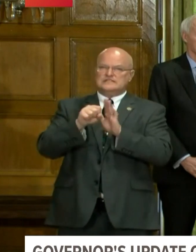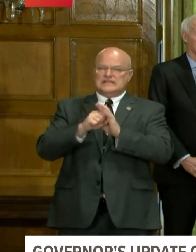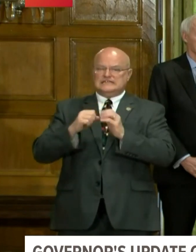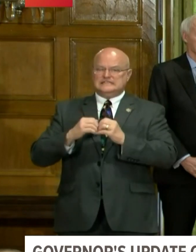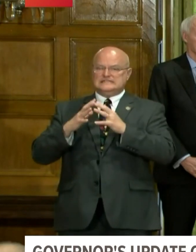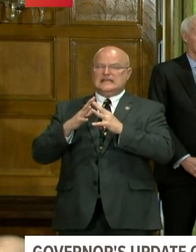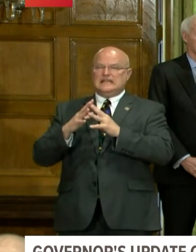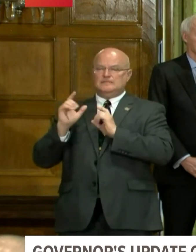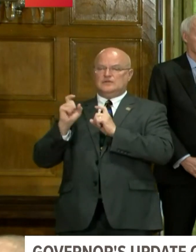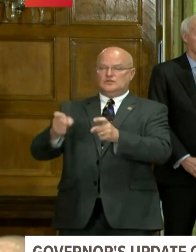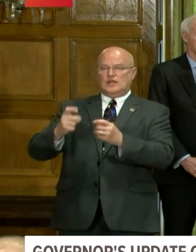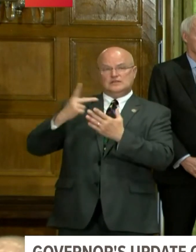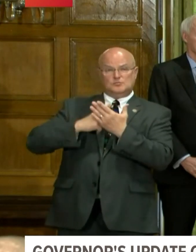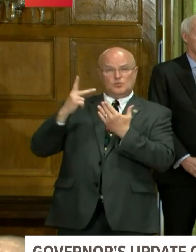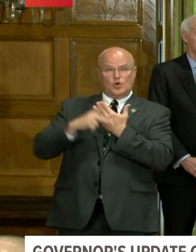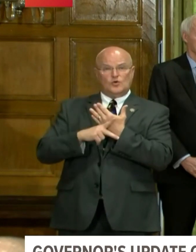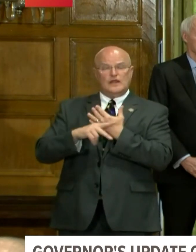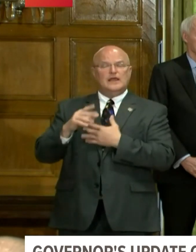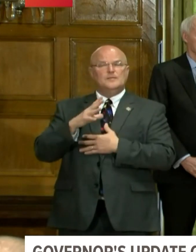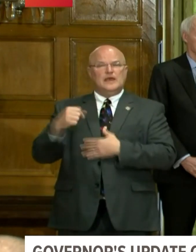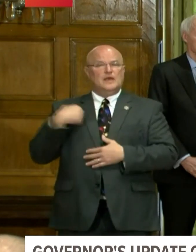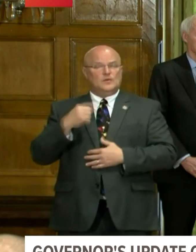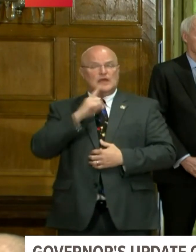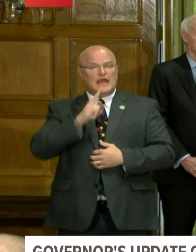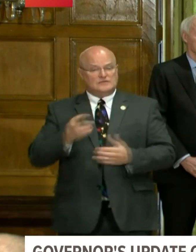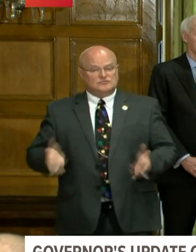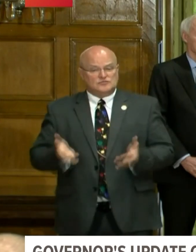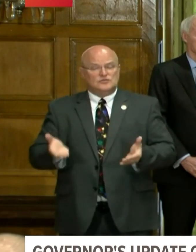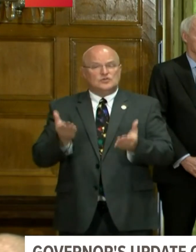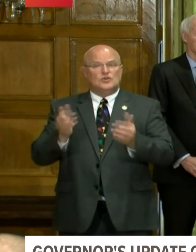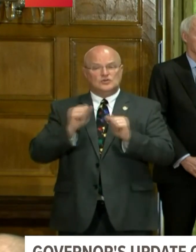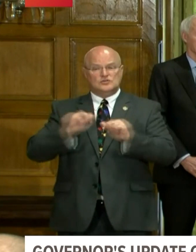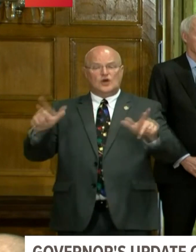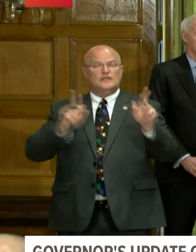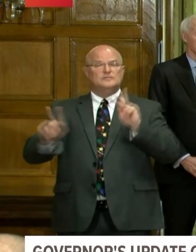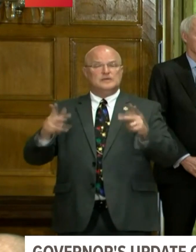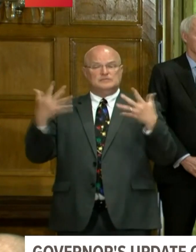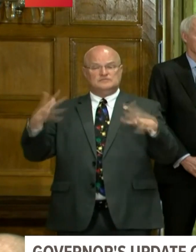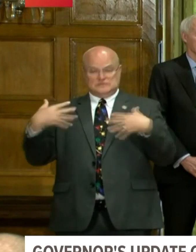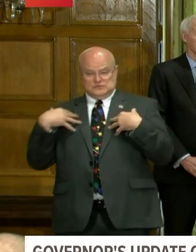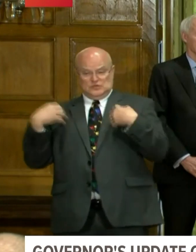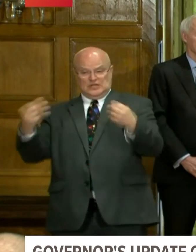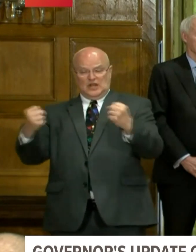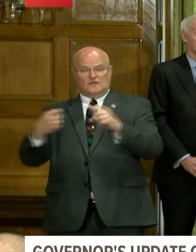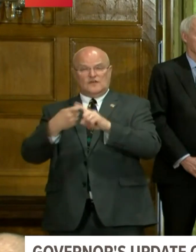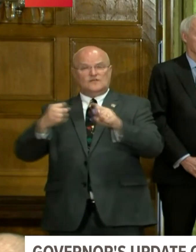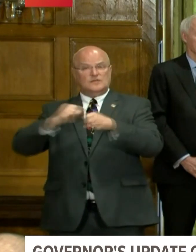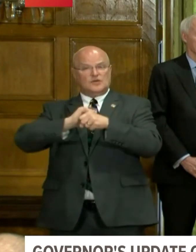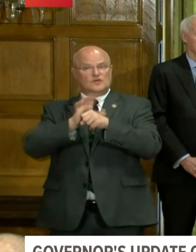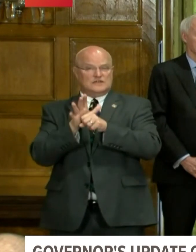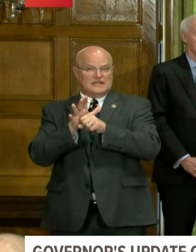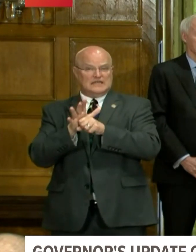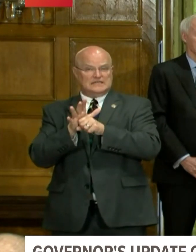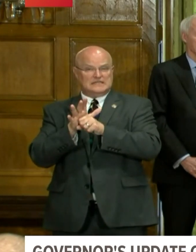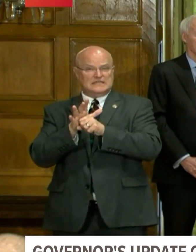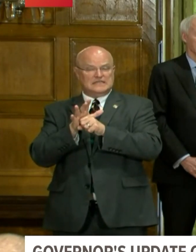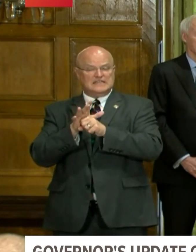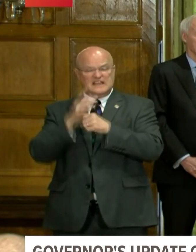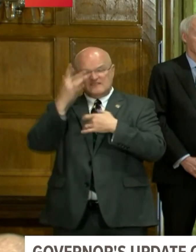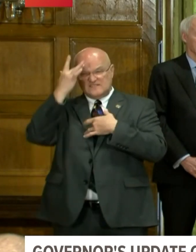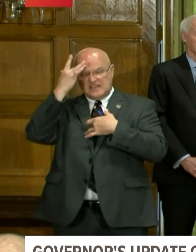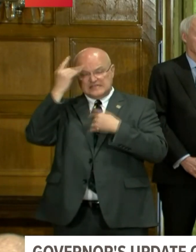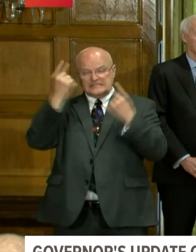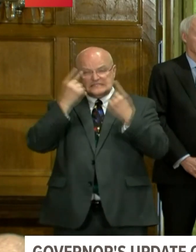set up a donation program, and we actually encourage all of those who have recovered from COVID-19 infection